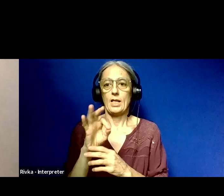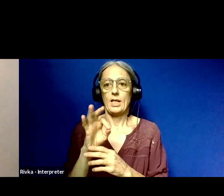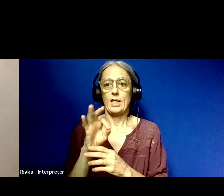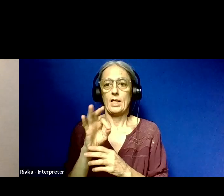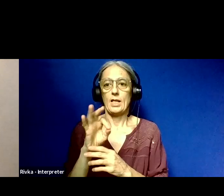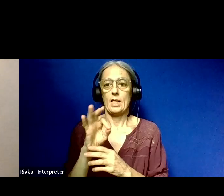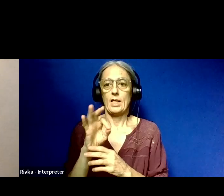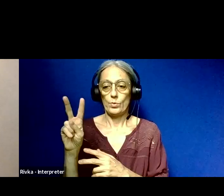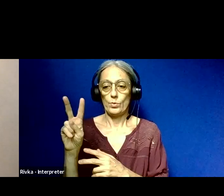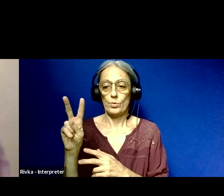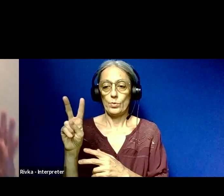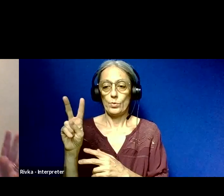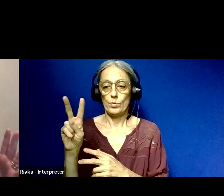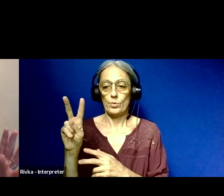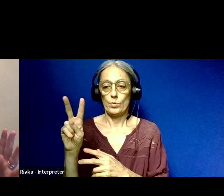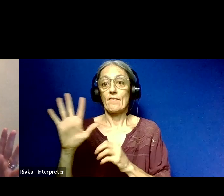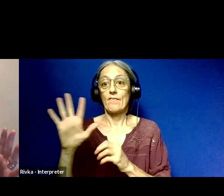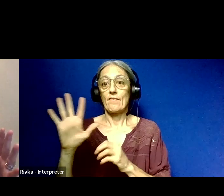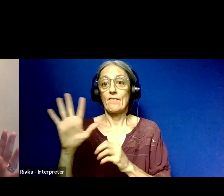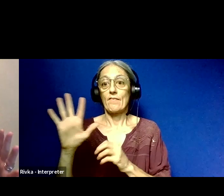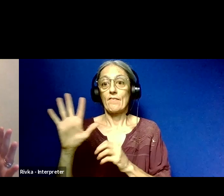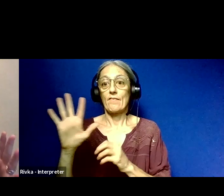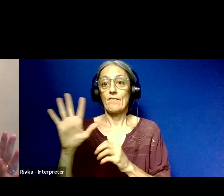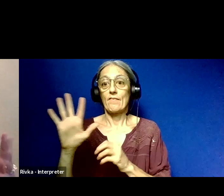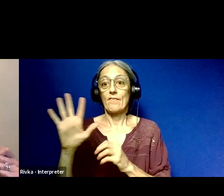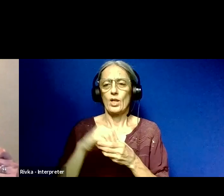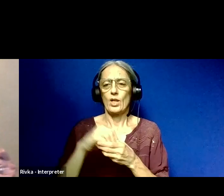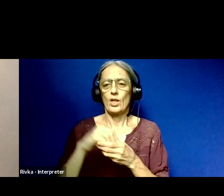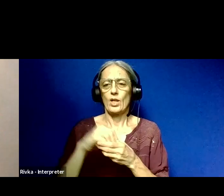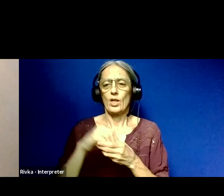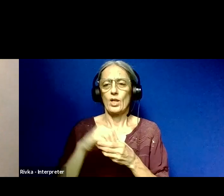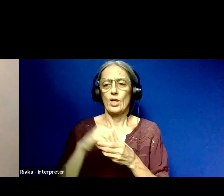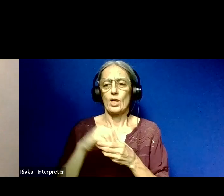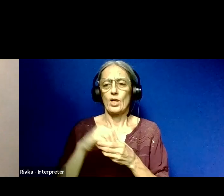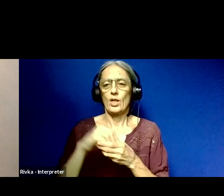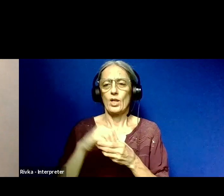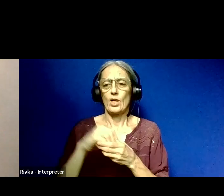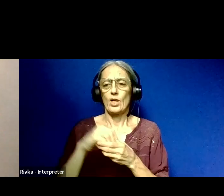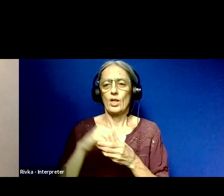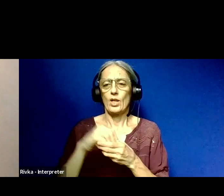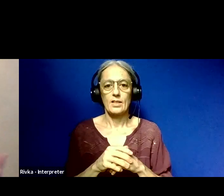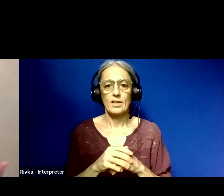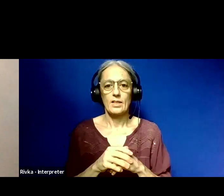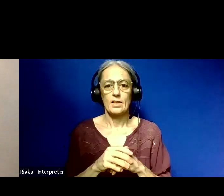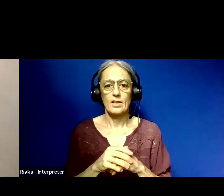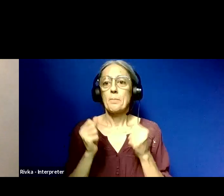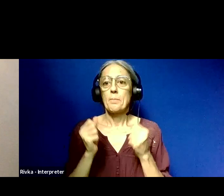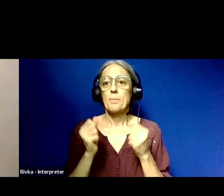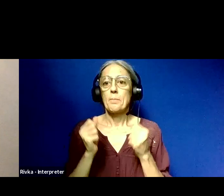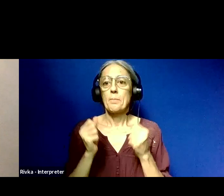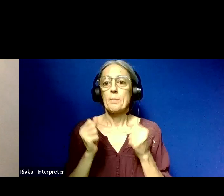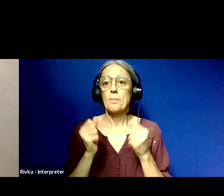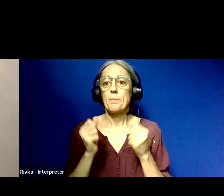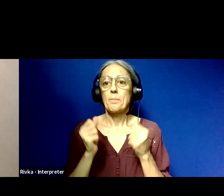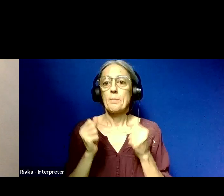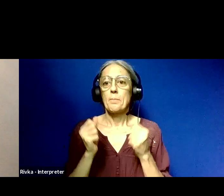little later, and that encompassed miscellaneous things. And many of those provisions, with some of which are found nowhere else